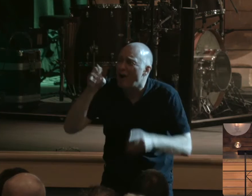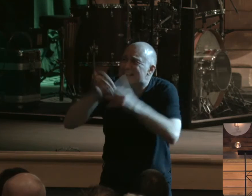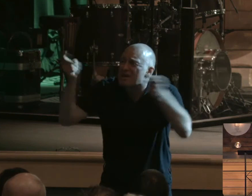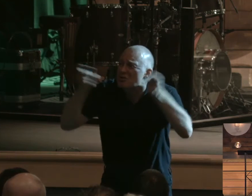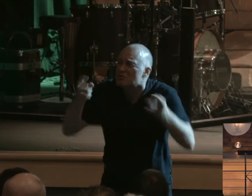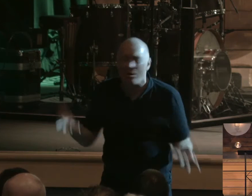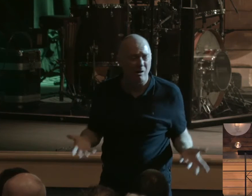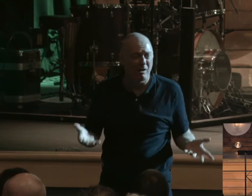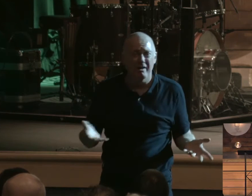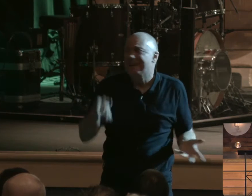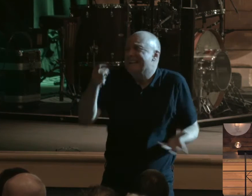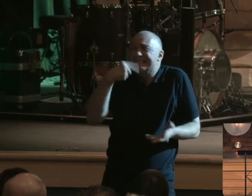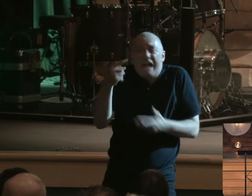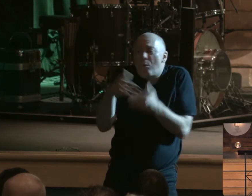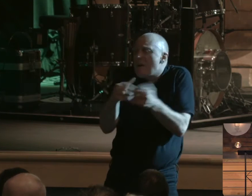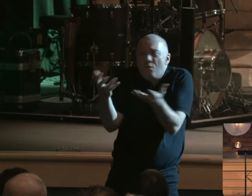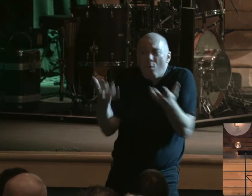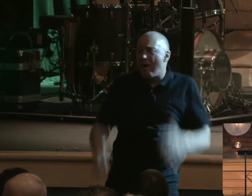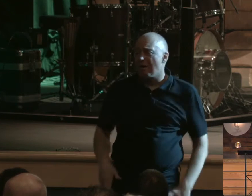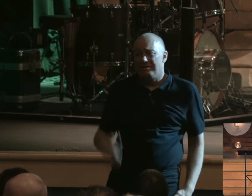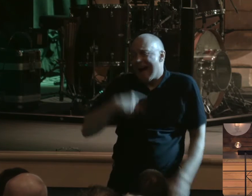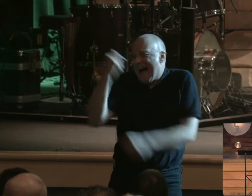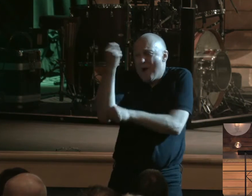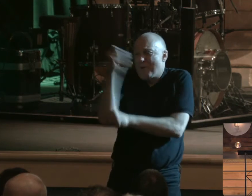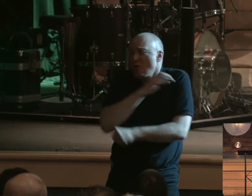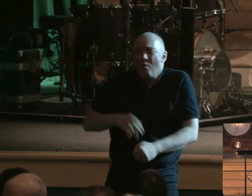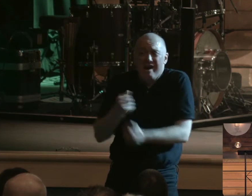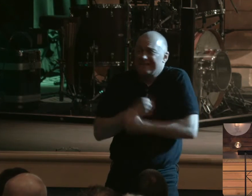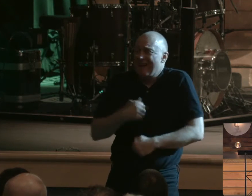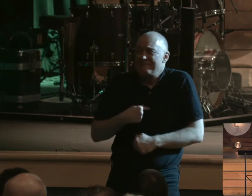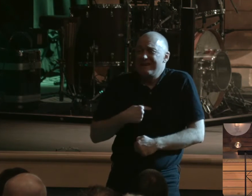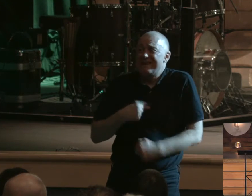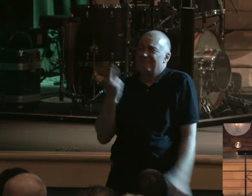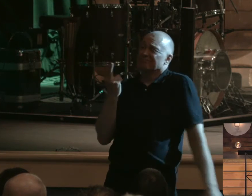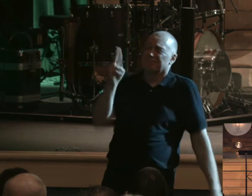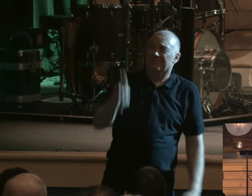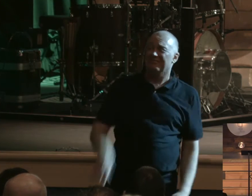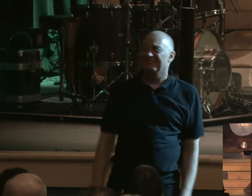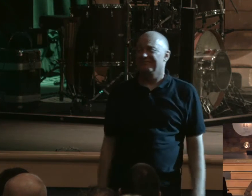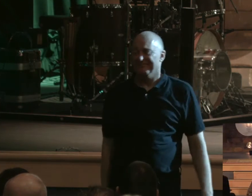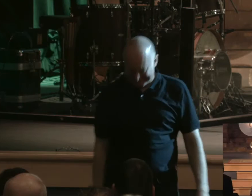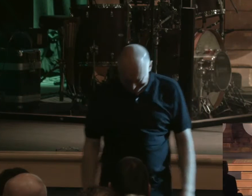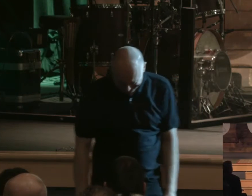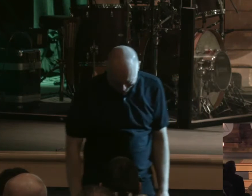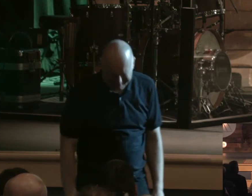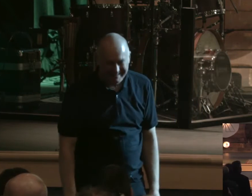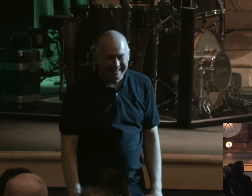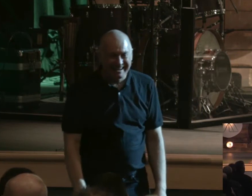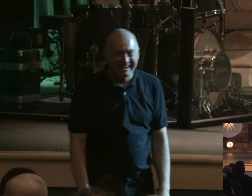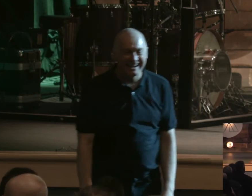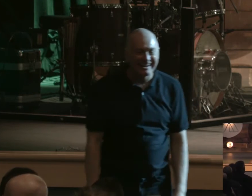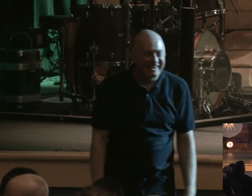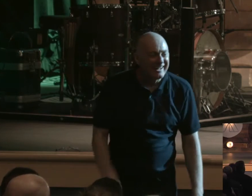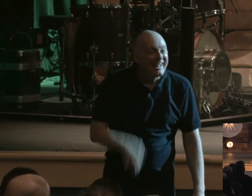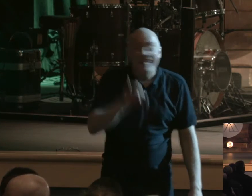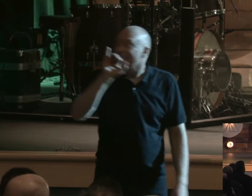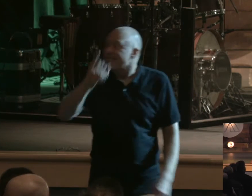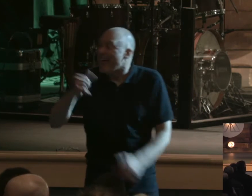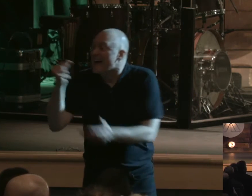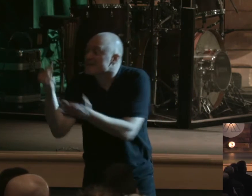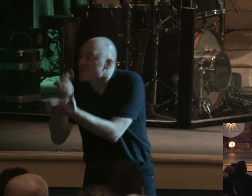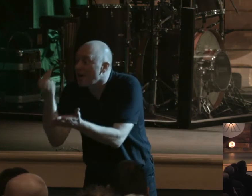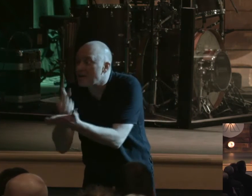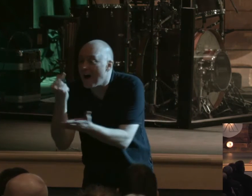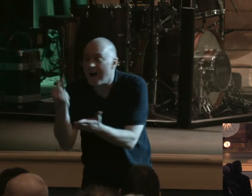in control. You can say what you want. I belong. I win. Christ loves me. In your face, person, okay? Okay? This is what the gospel does.